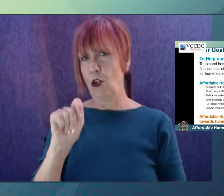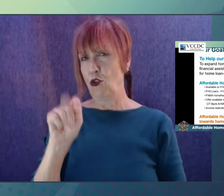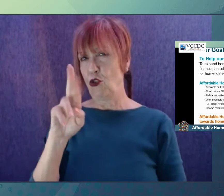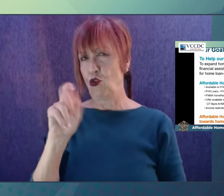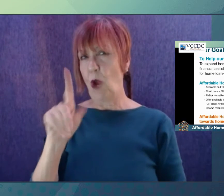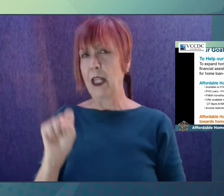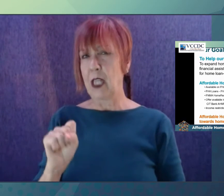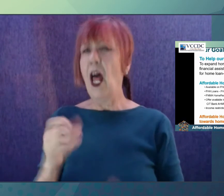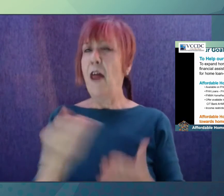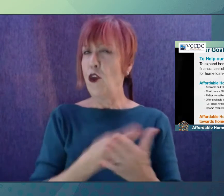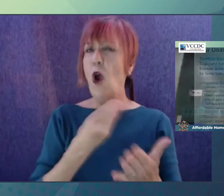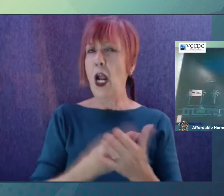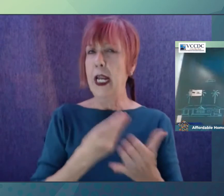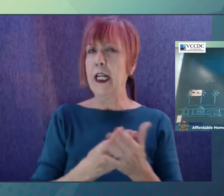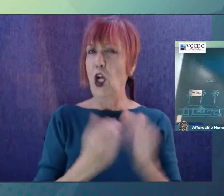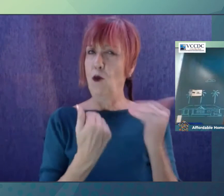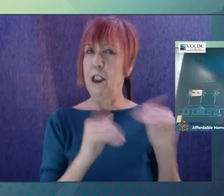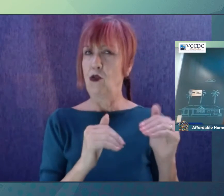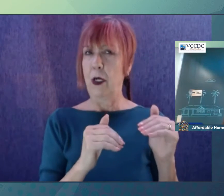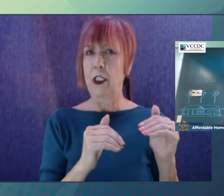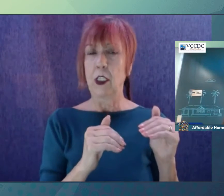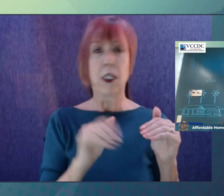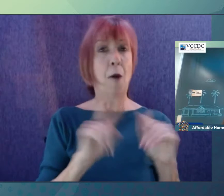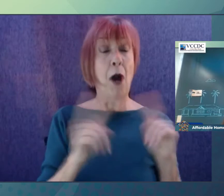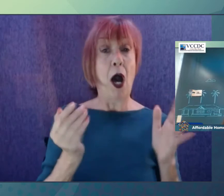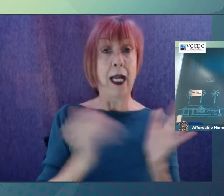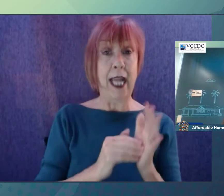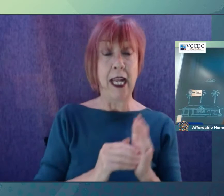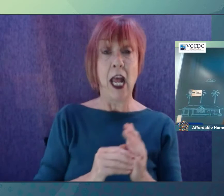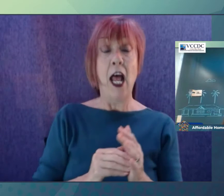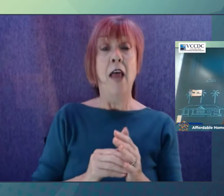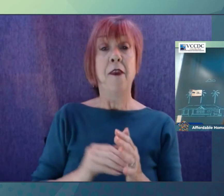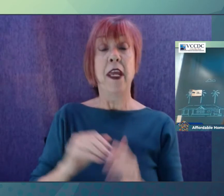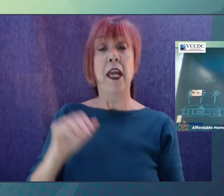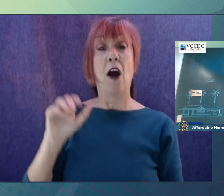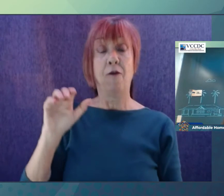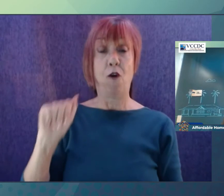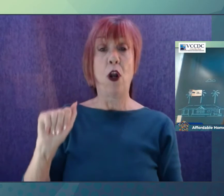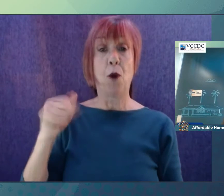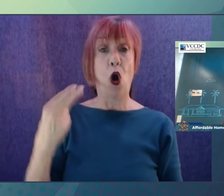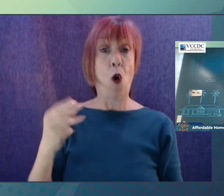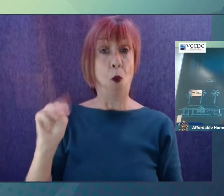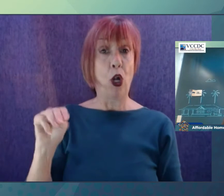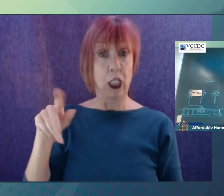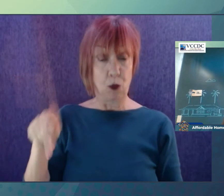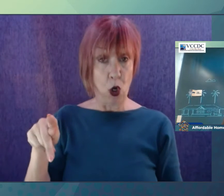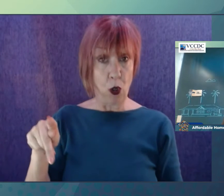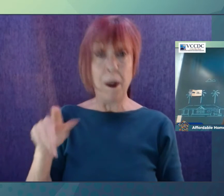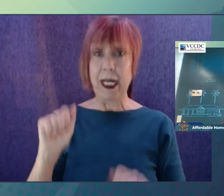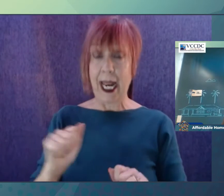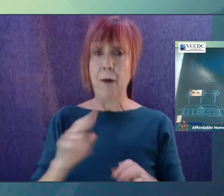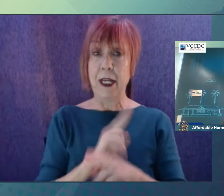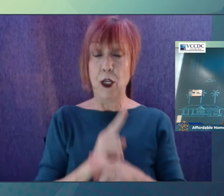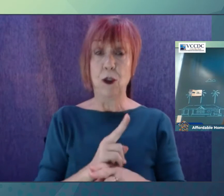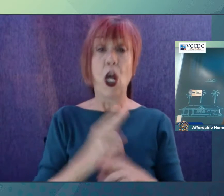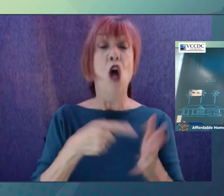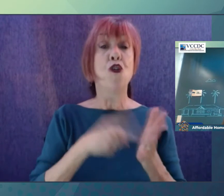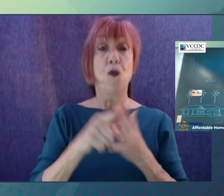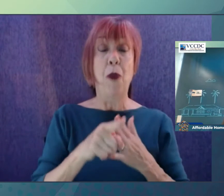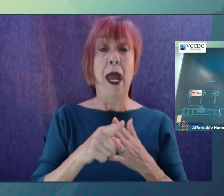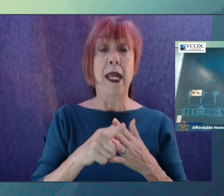as well. And again, the Affordable Home Mortgage Program can be applied towards home loan related fees up